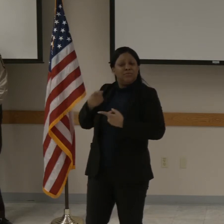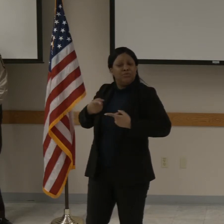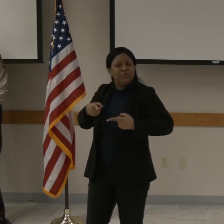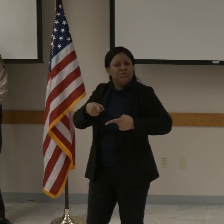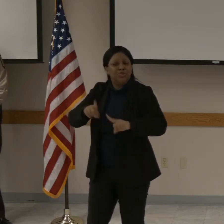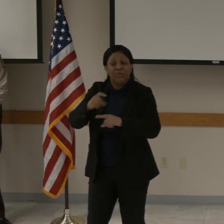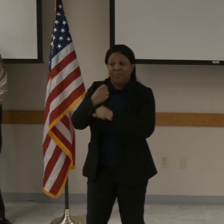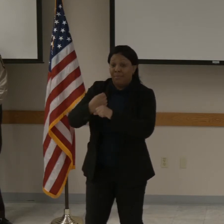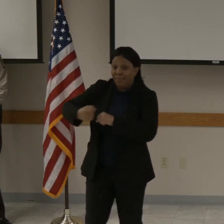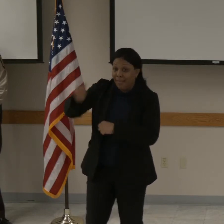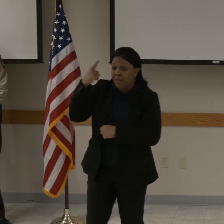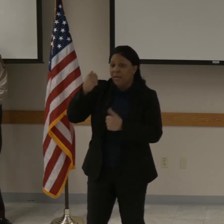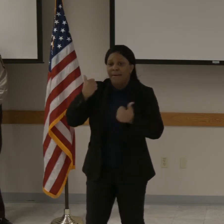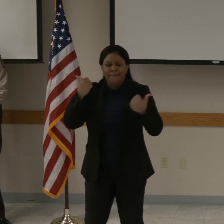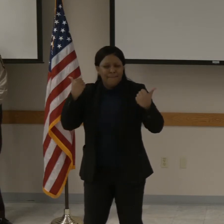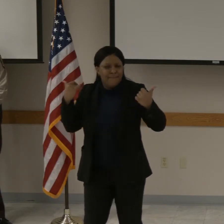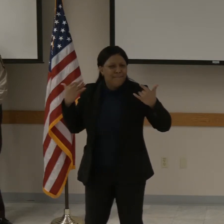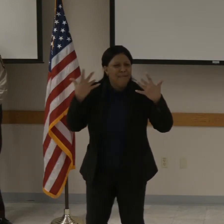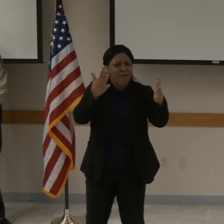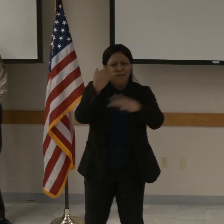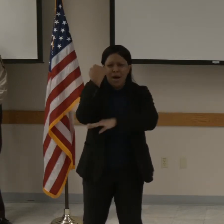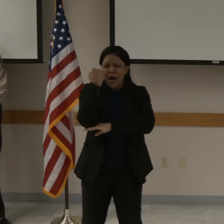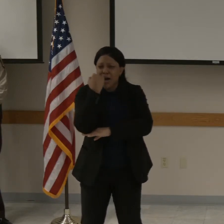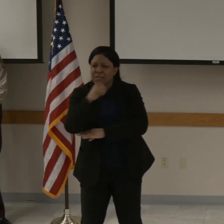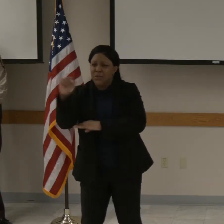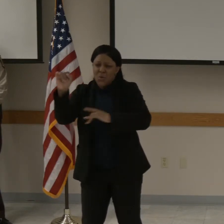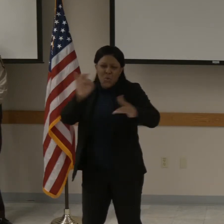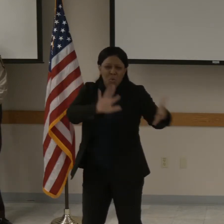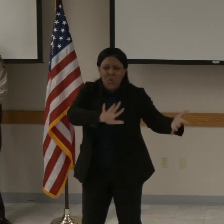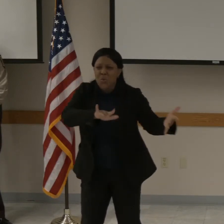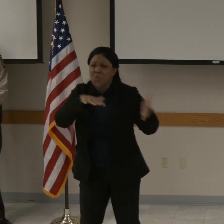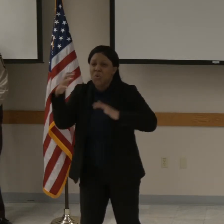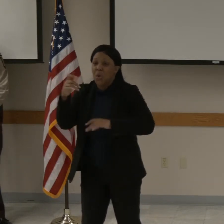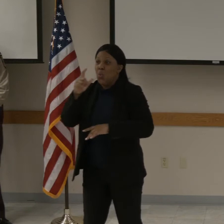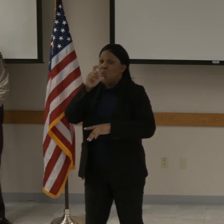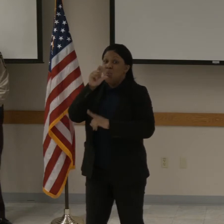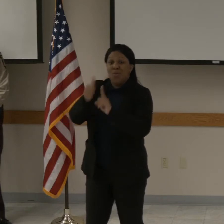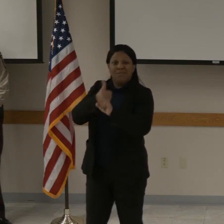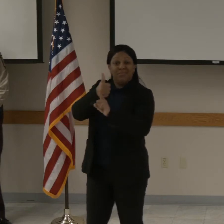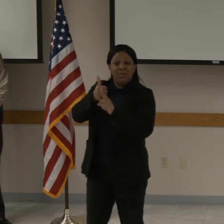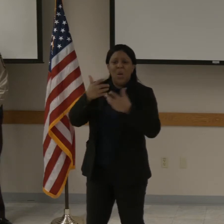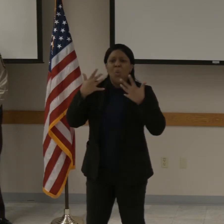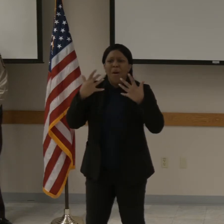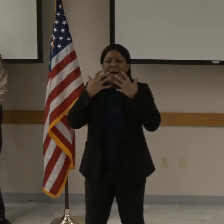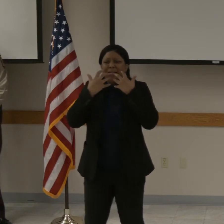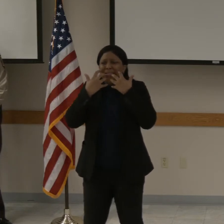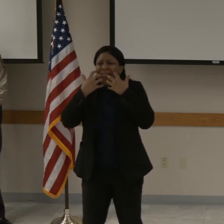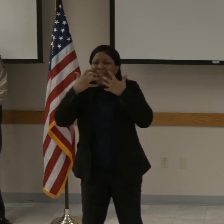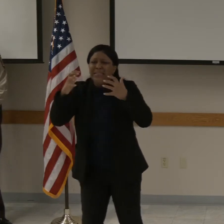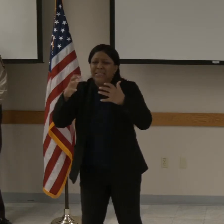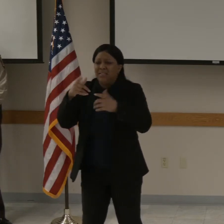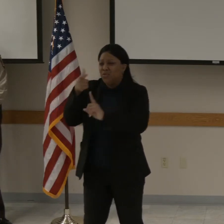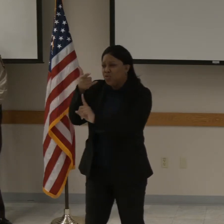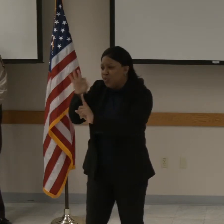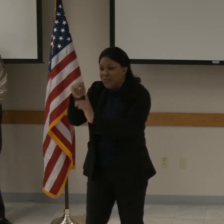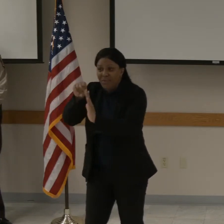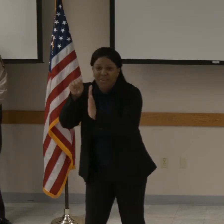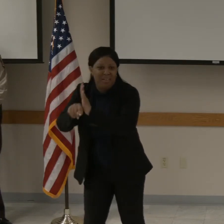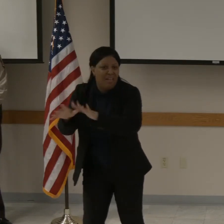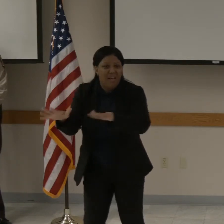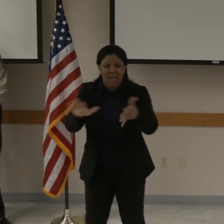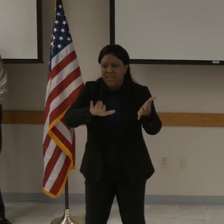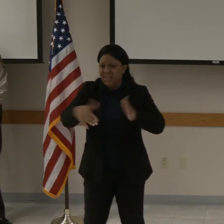to call out the death of George Floyd could not be heard over the vitriol and over